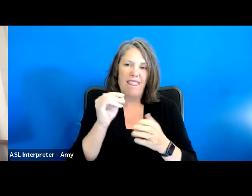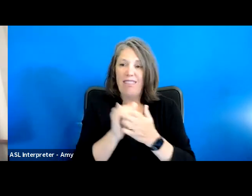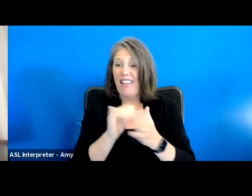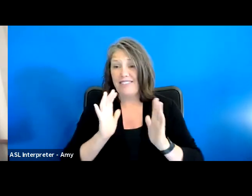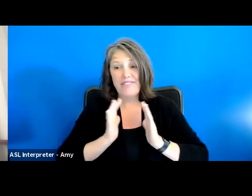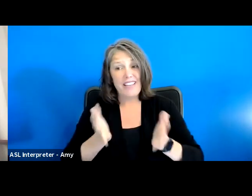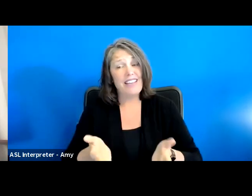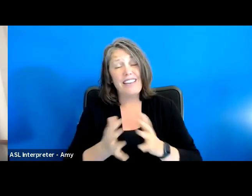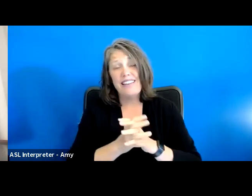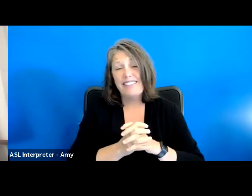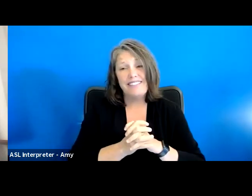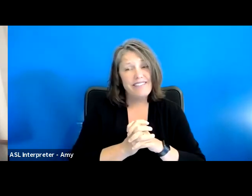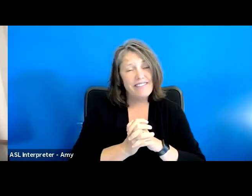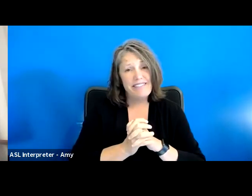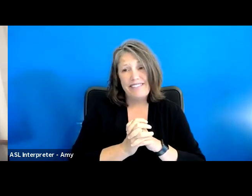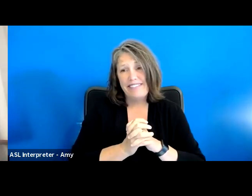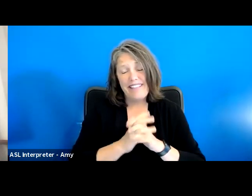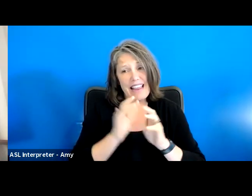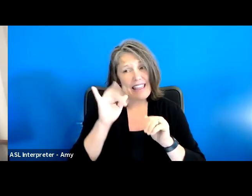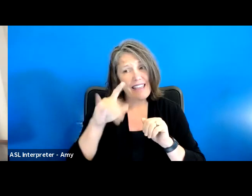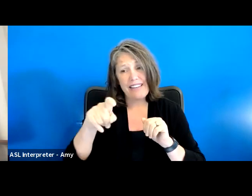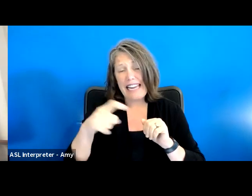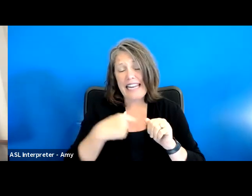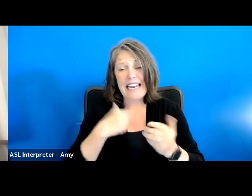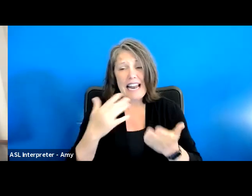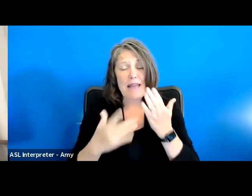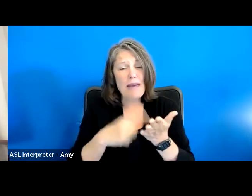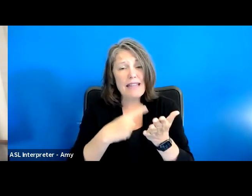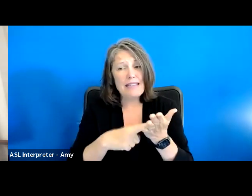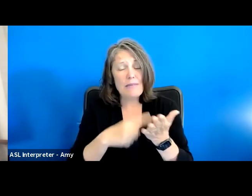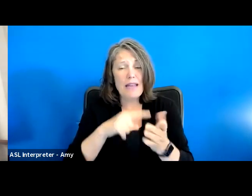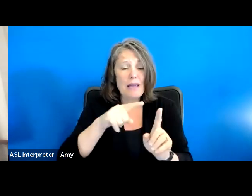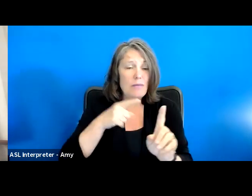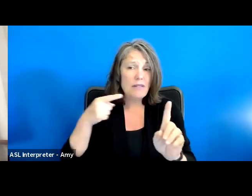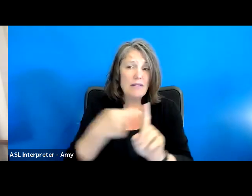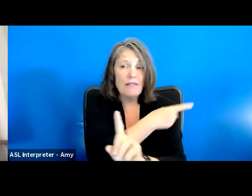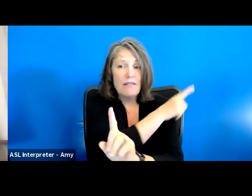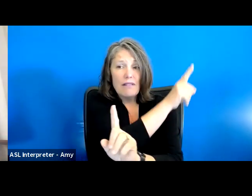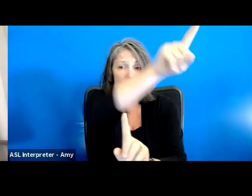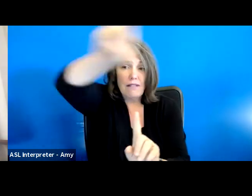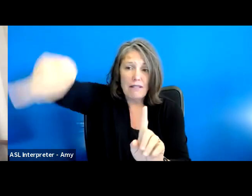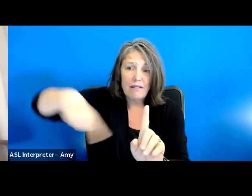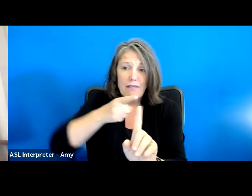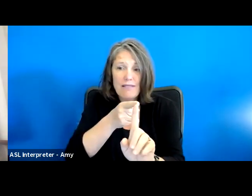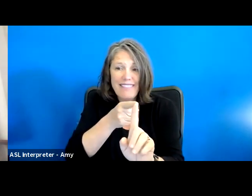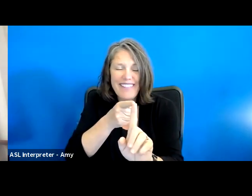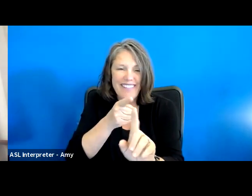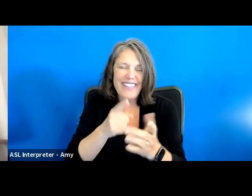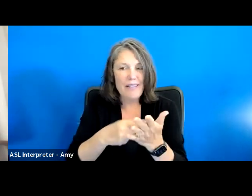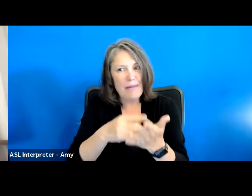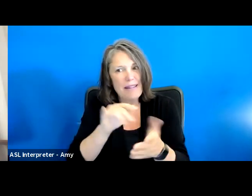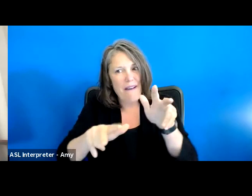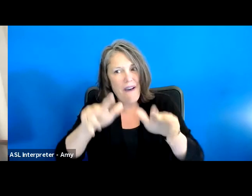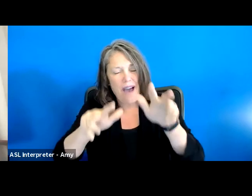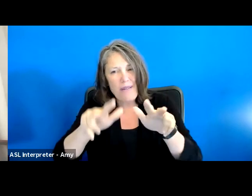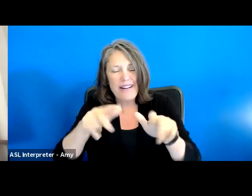totally fine. If needed, I might sometimes circle back, which can be a little bit awkward just in terms of the